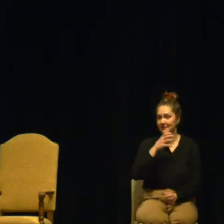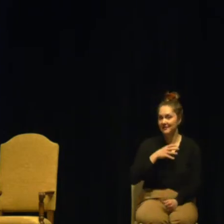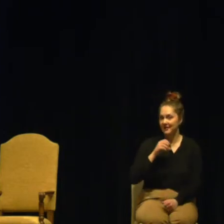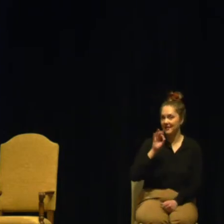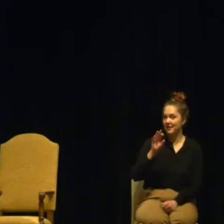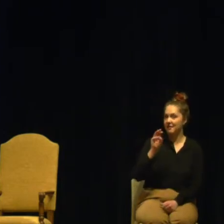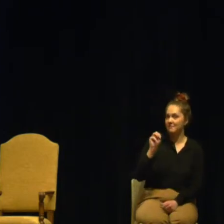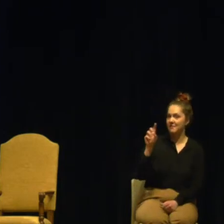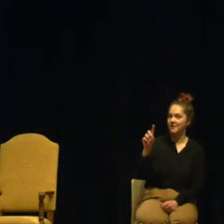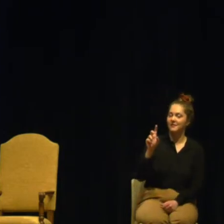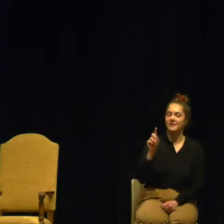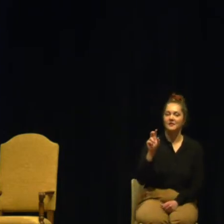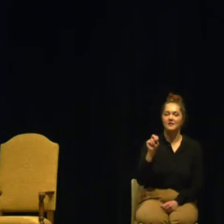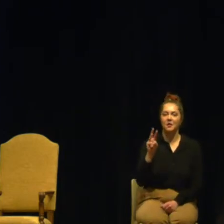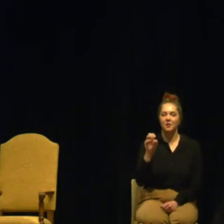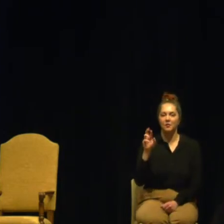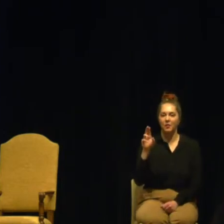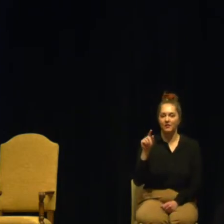Maryland, Dawn Moore.